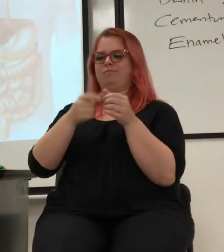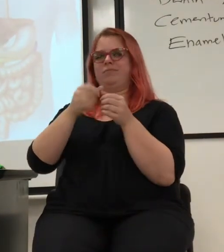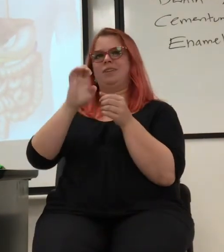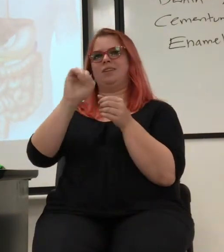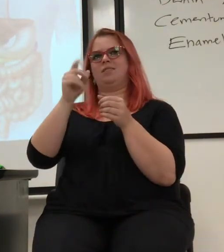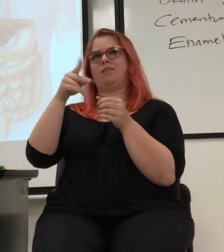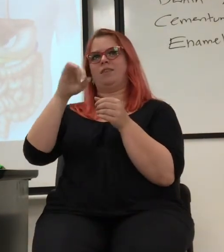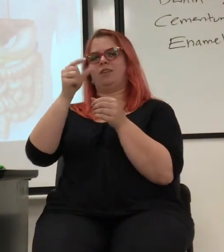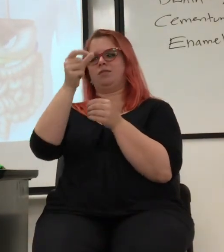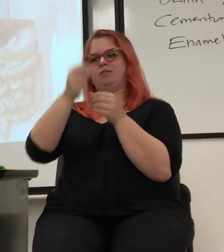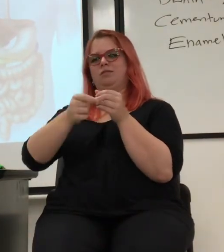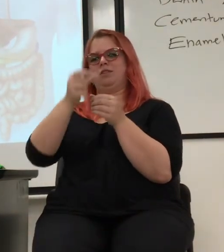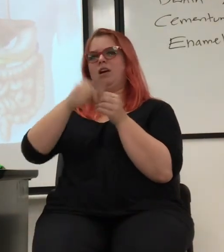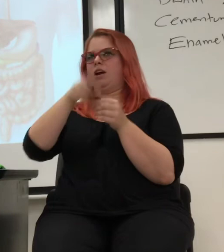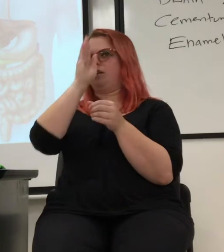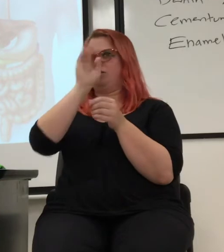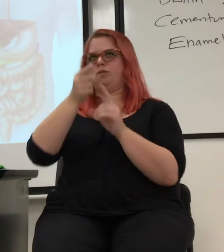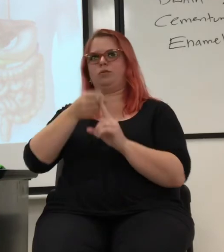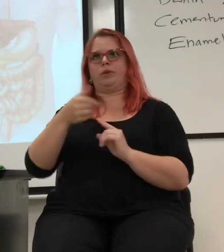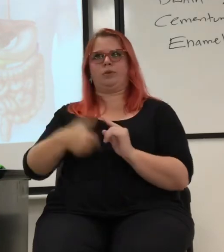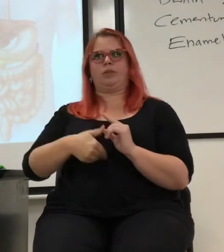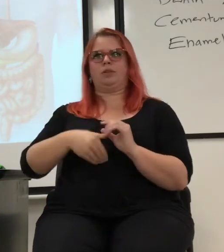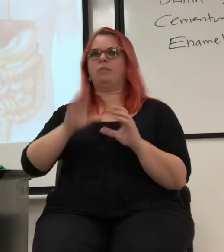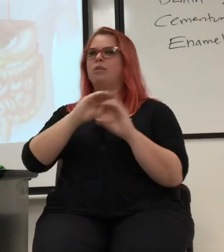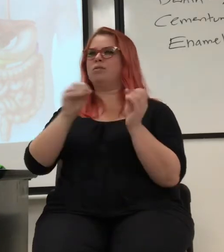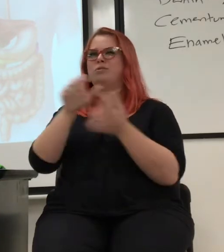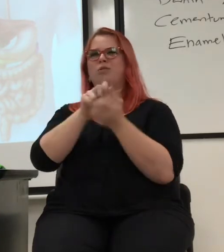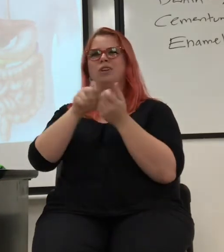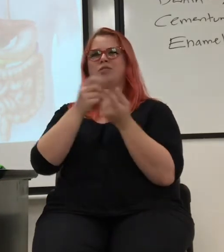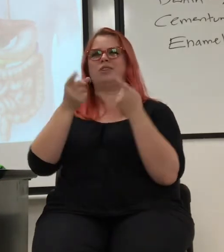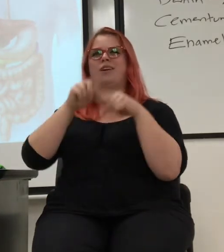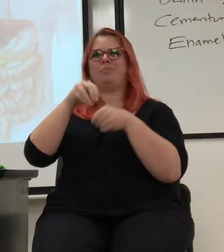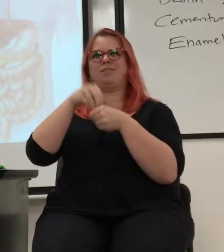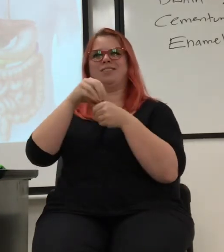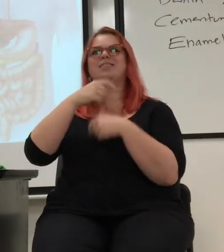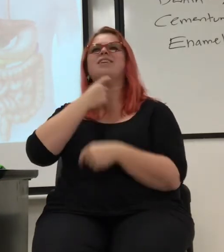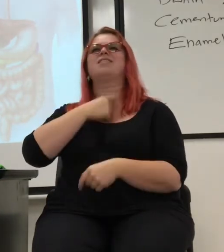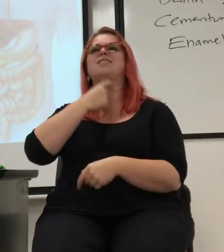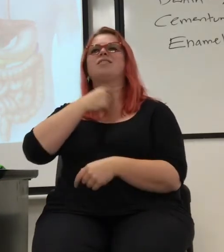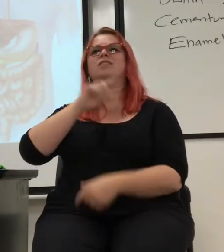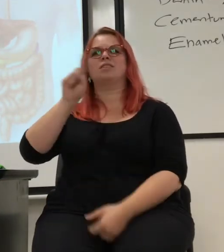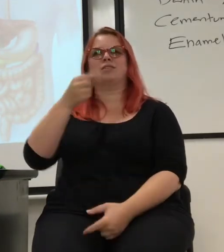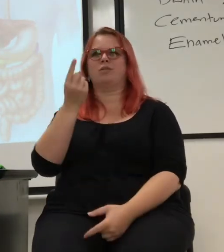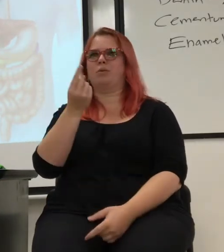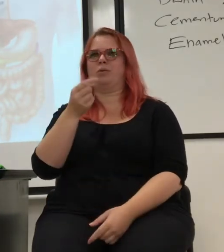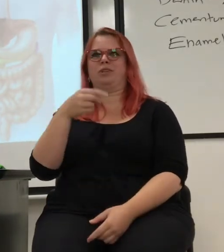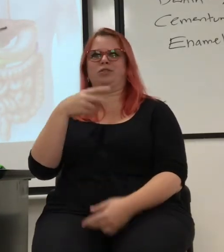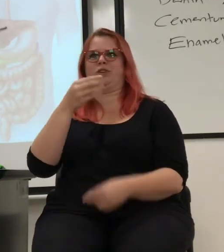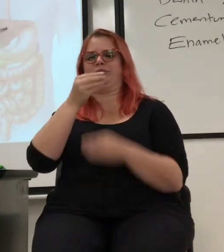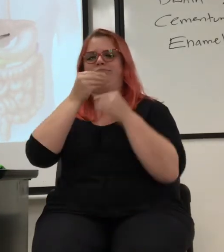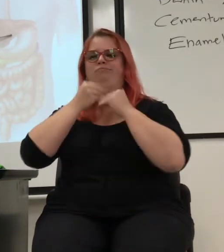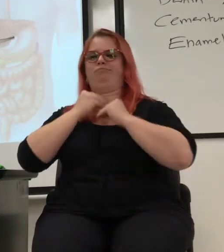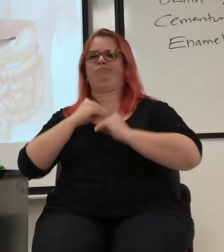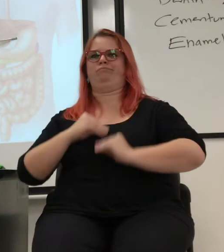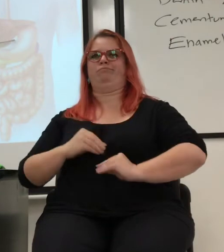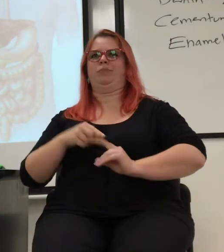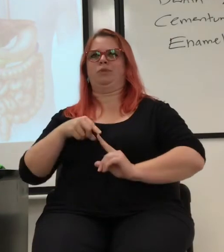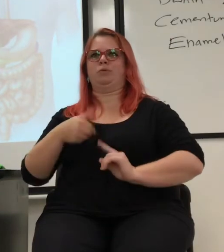no digestion in the esophagus. It's just a transport tube. Get into the